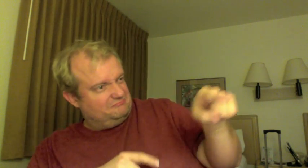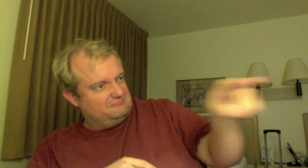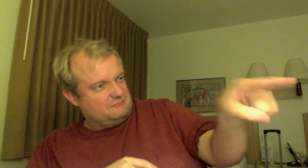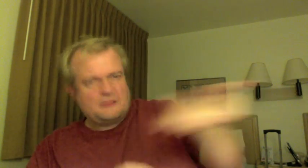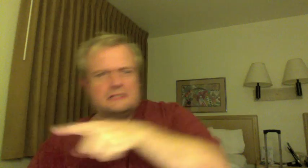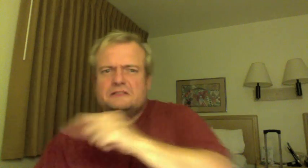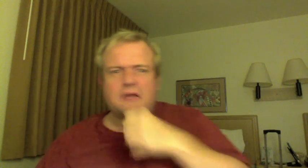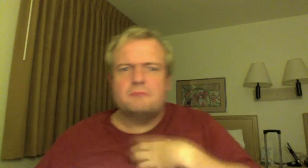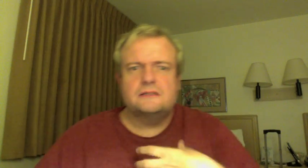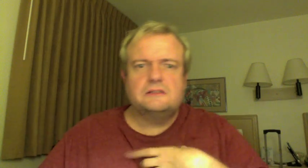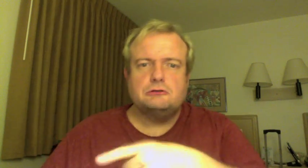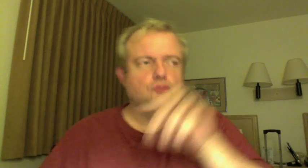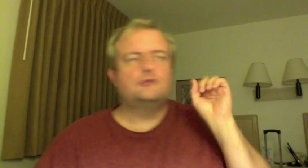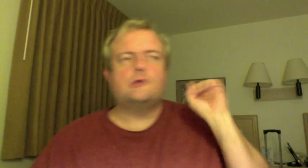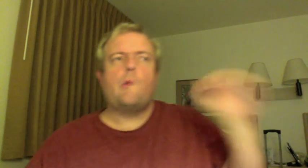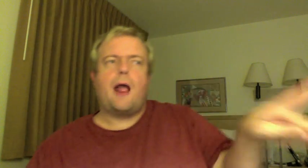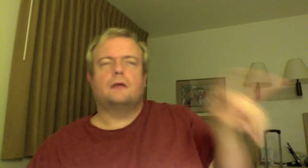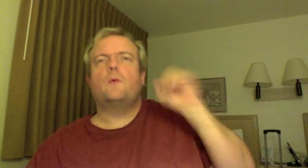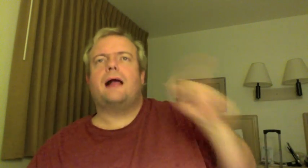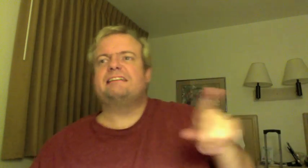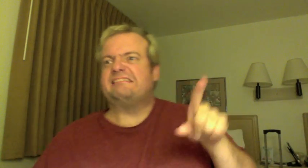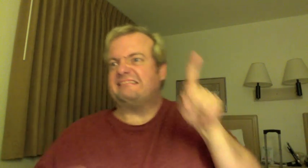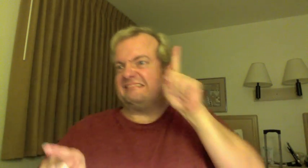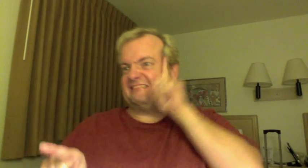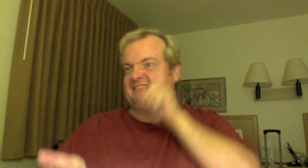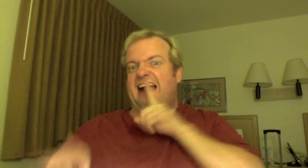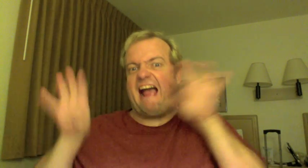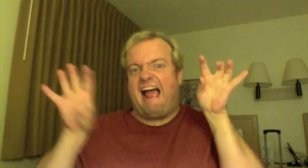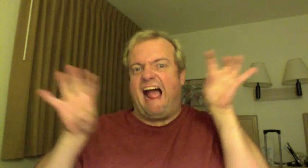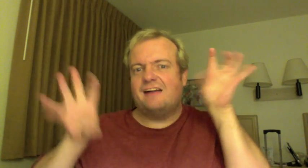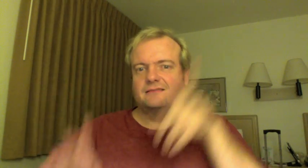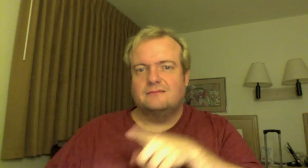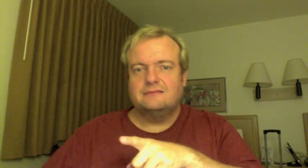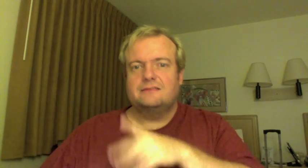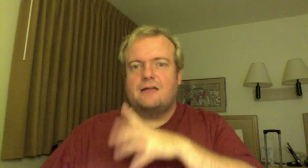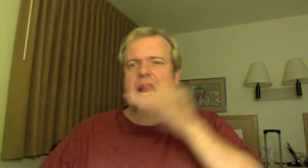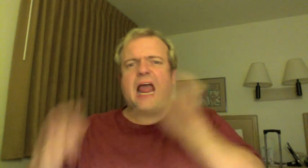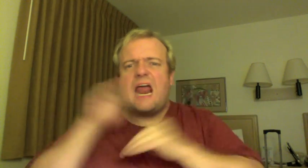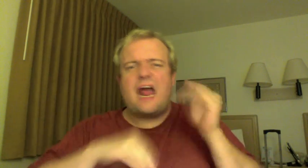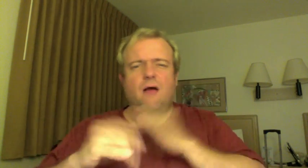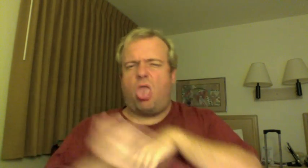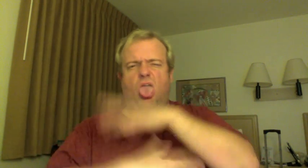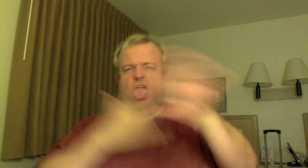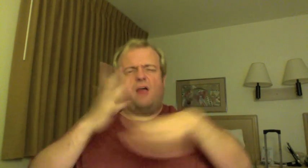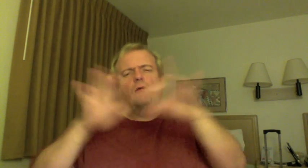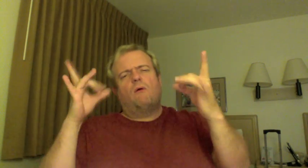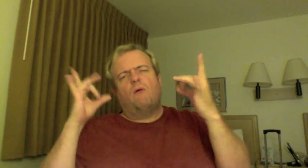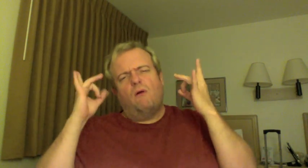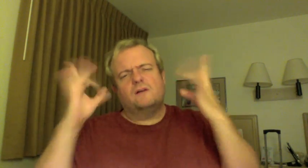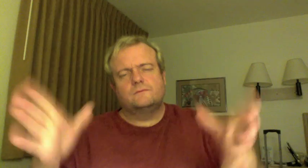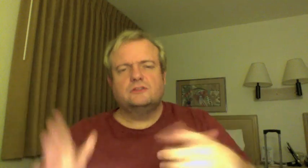42,000 tons of concrete and steel are designed, engineered, assembled, and welded into